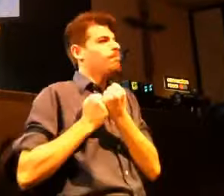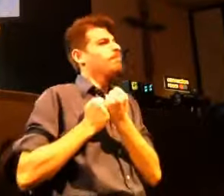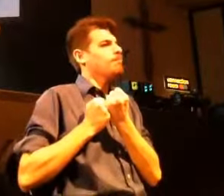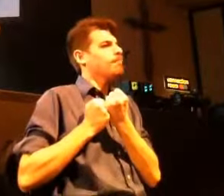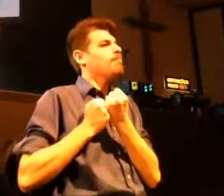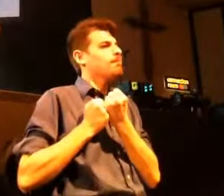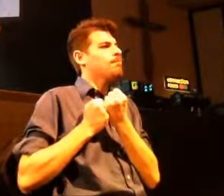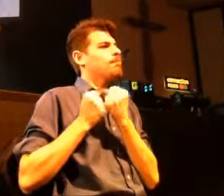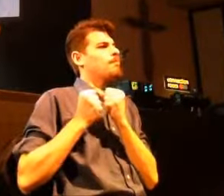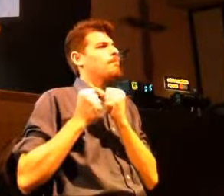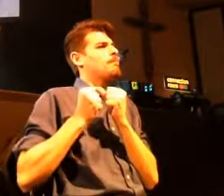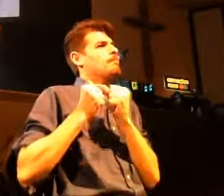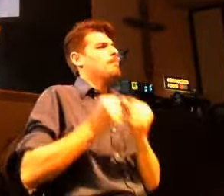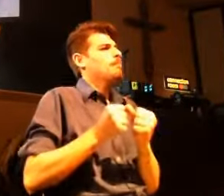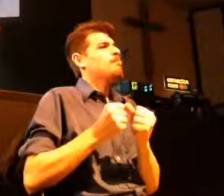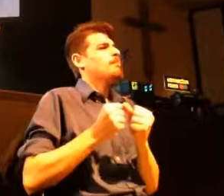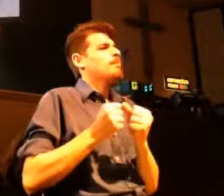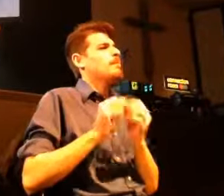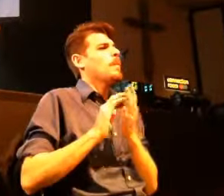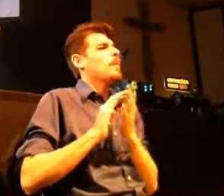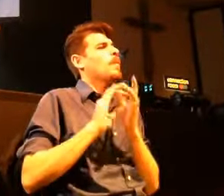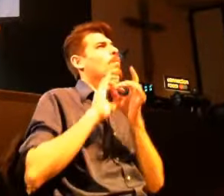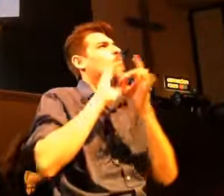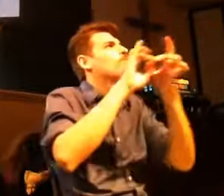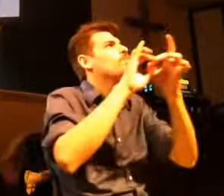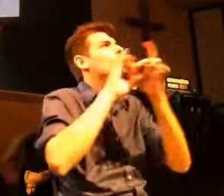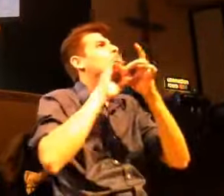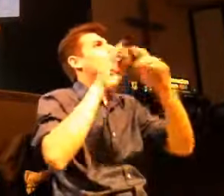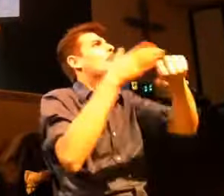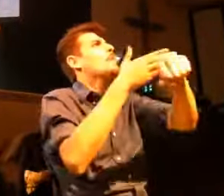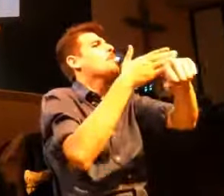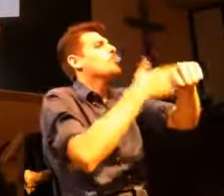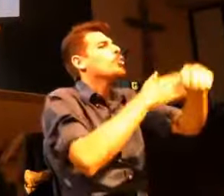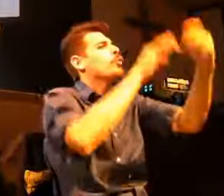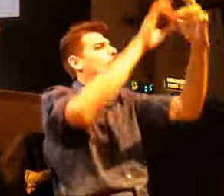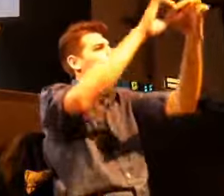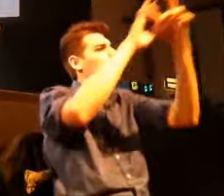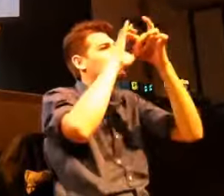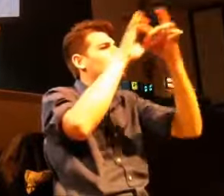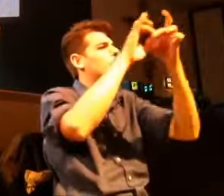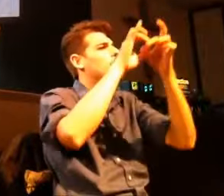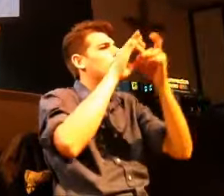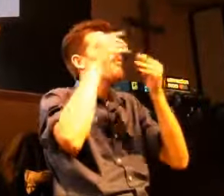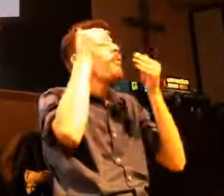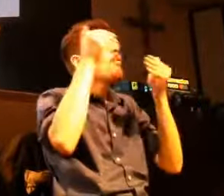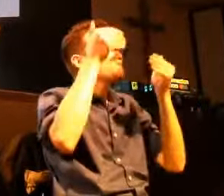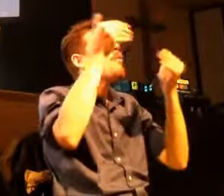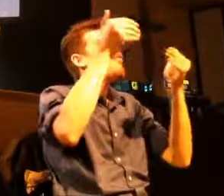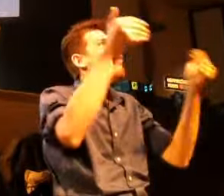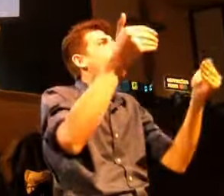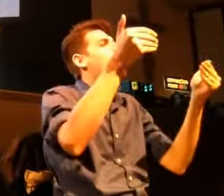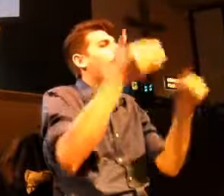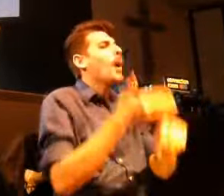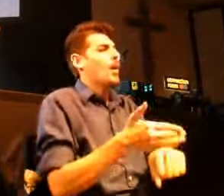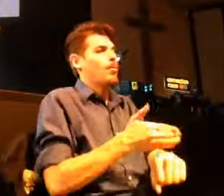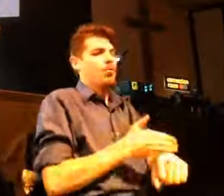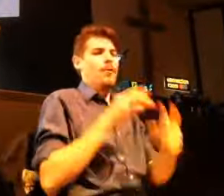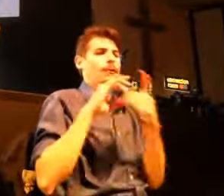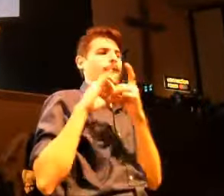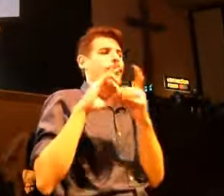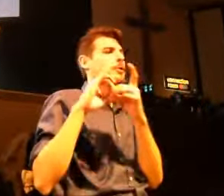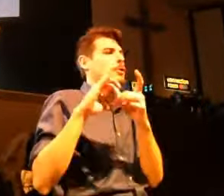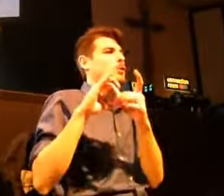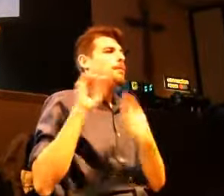us to have a healthy and meaningful relationship with God and with others. And so our prayer and hope for you these next 4